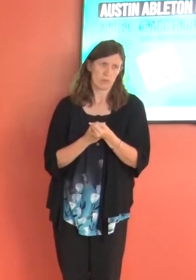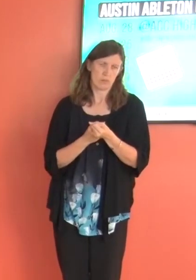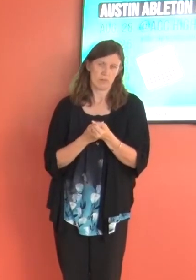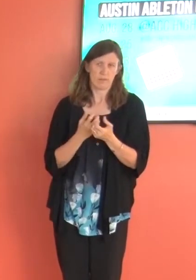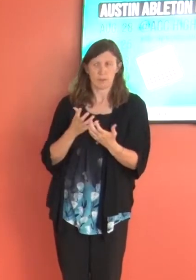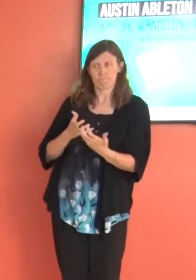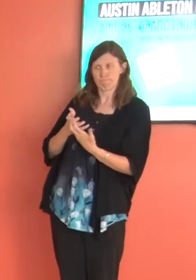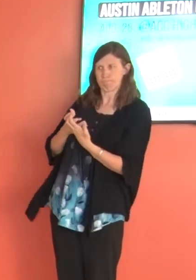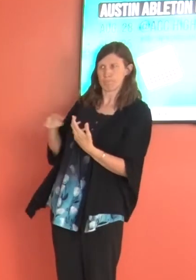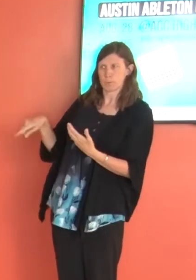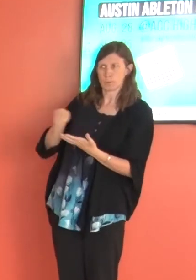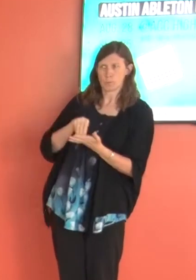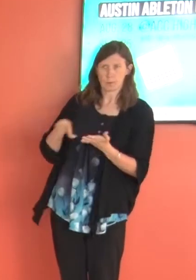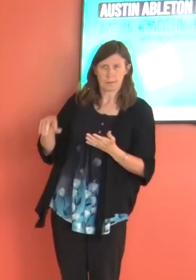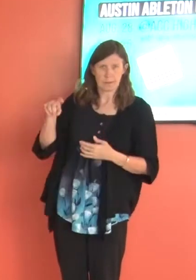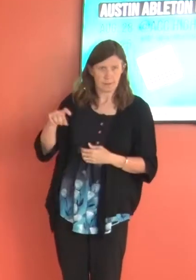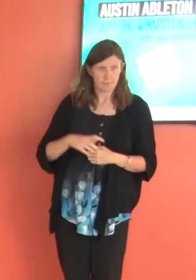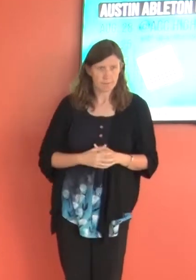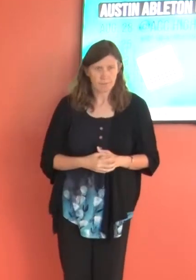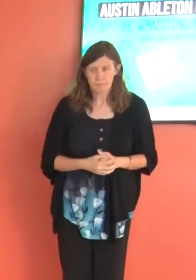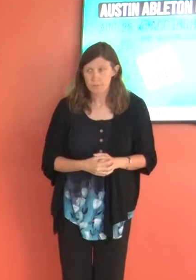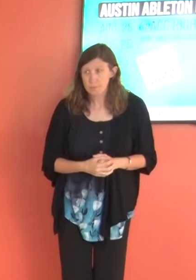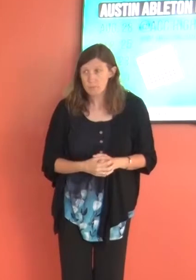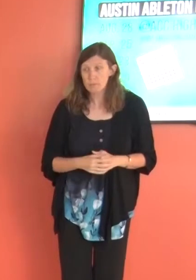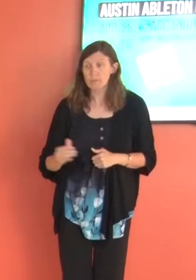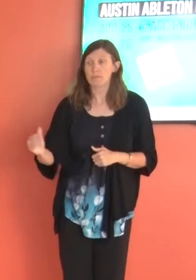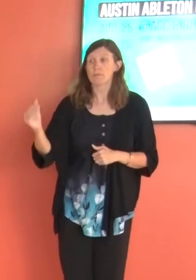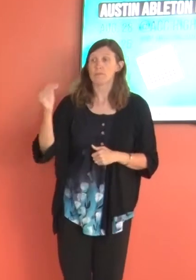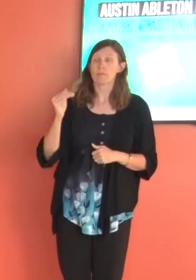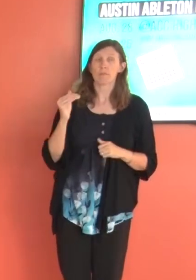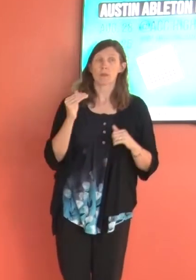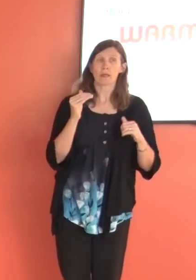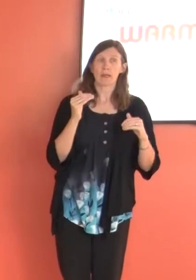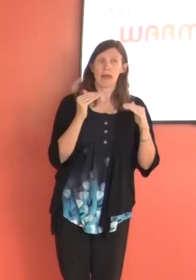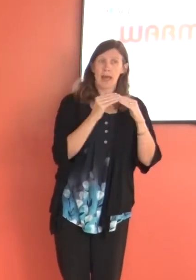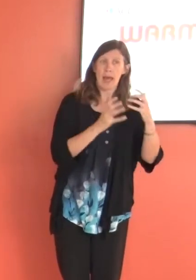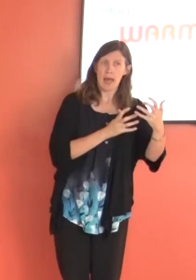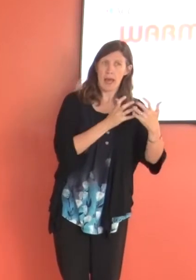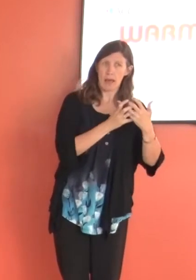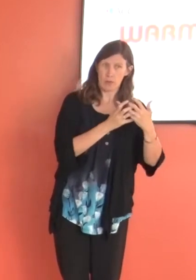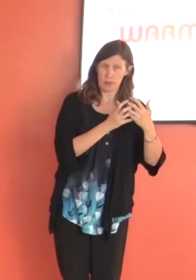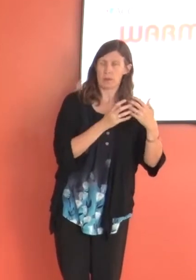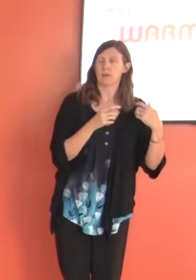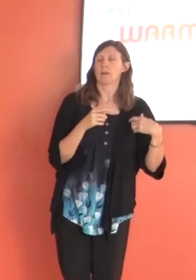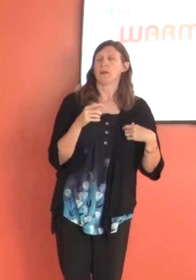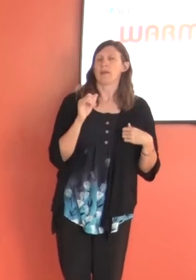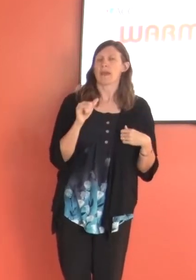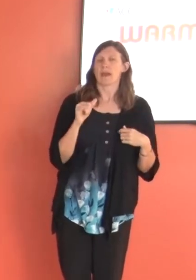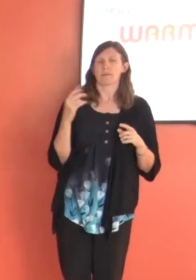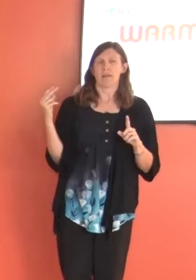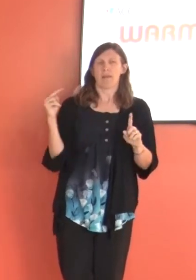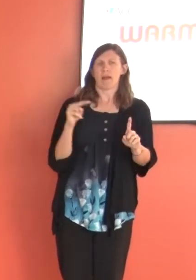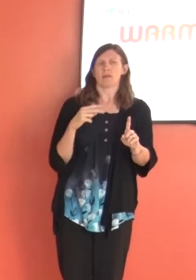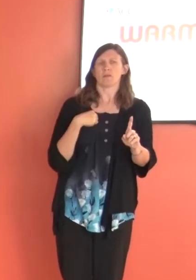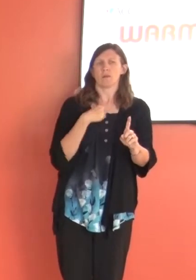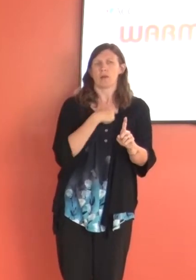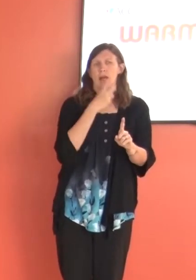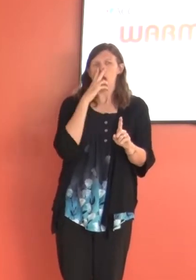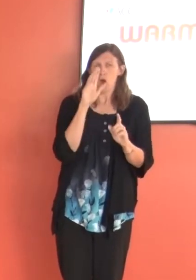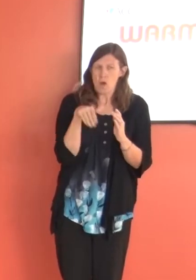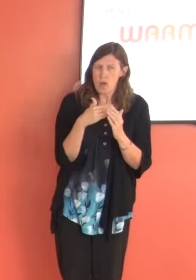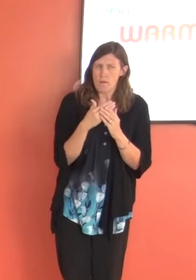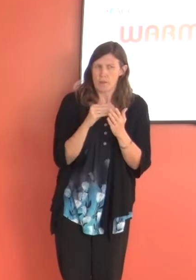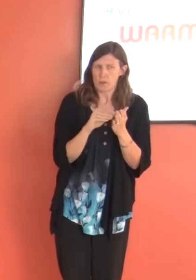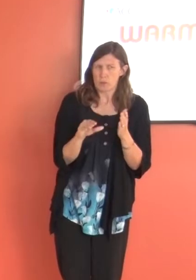those students. So I mentioned equity. Again, that's the lens in which we look at all of our student success work.